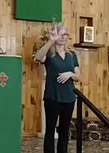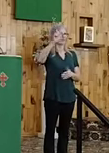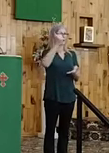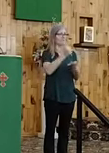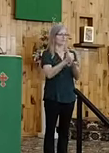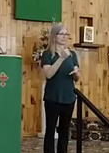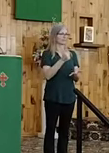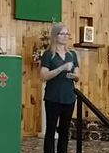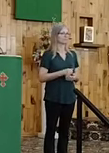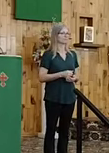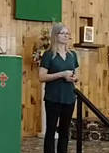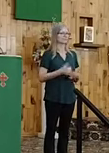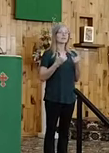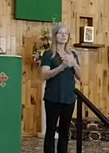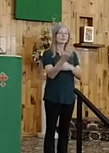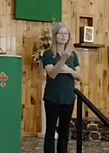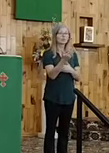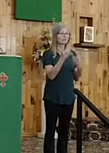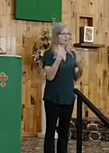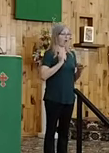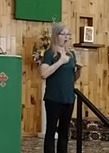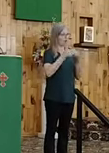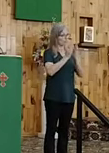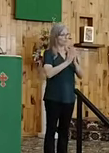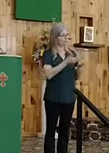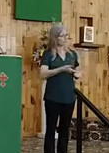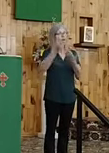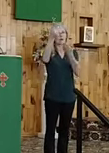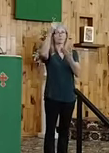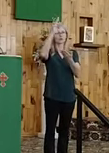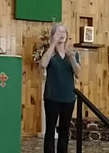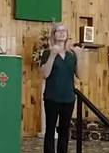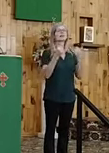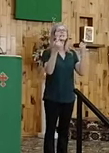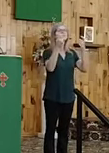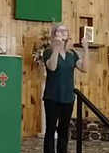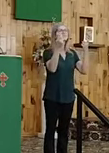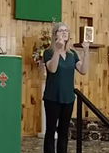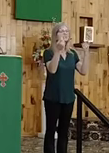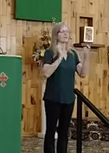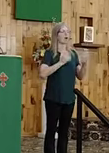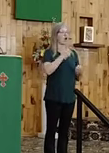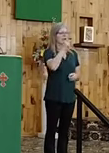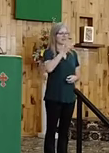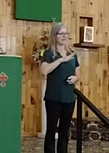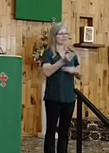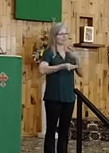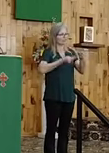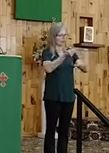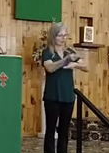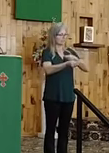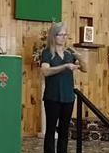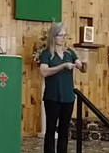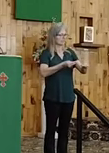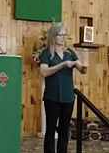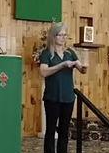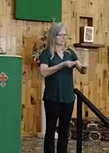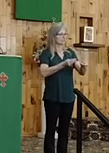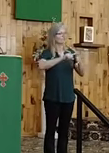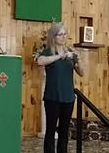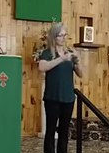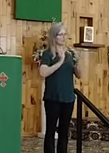Amen. And this morning, as we bring to God our prayers and petitions, today is a feast of Our Lady of Charity. As we begin our petition,